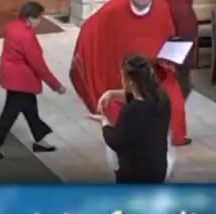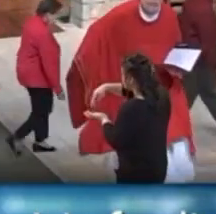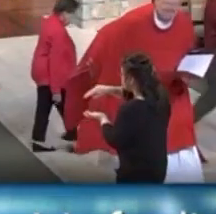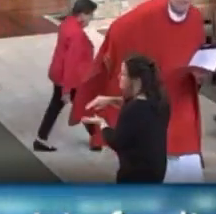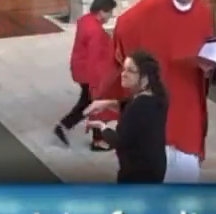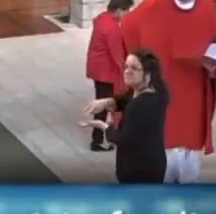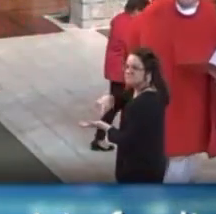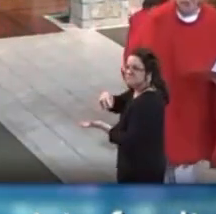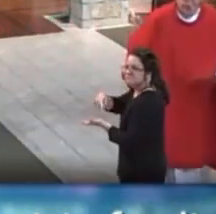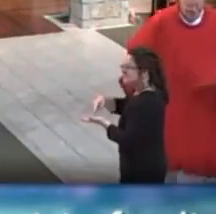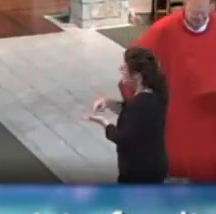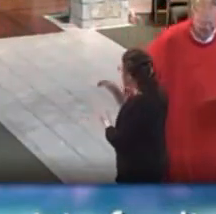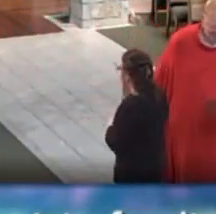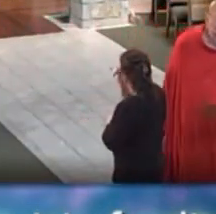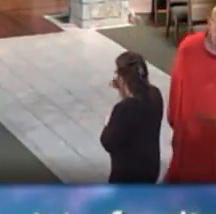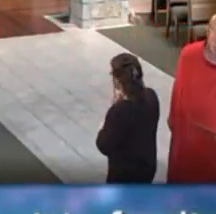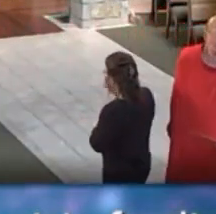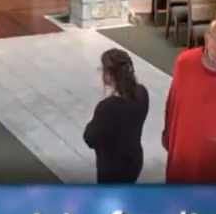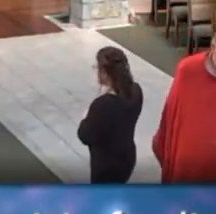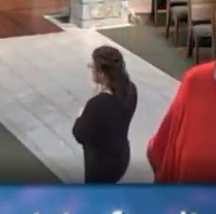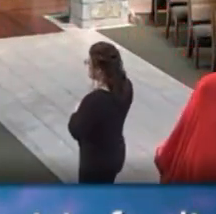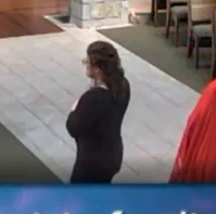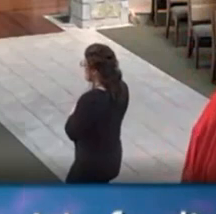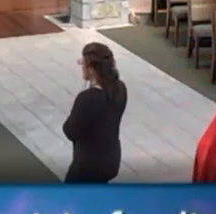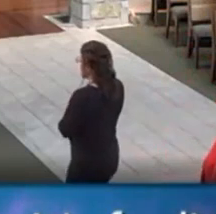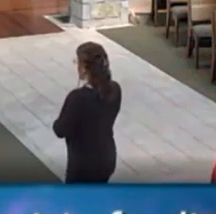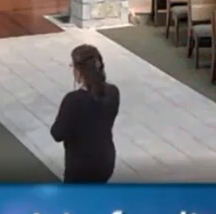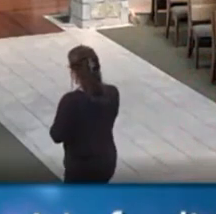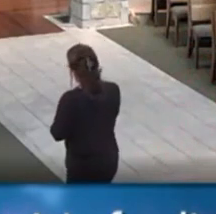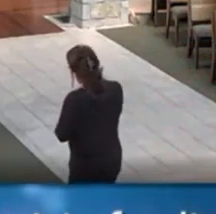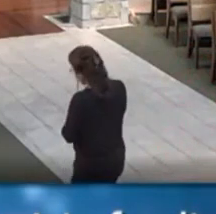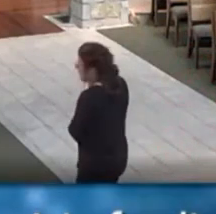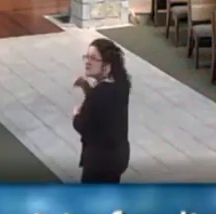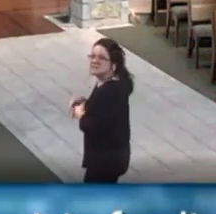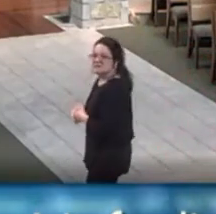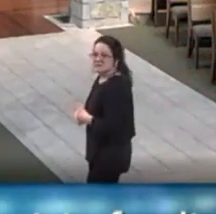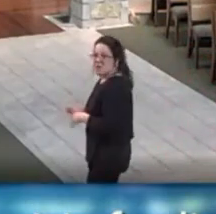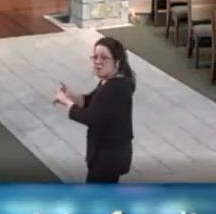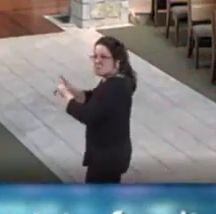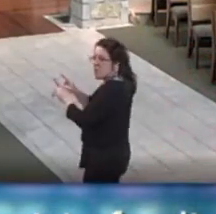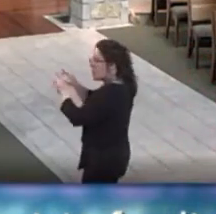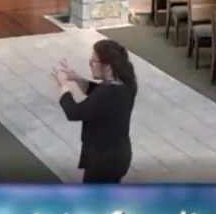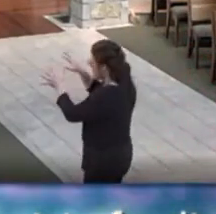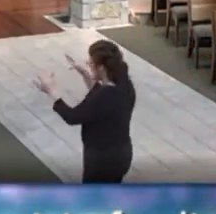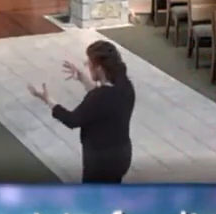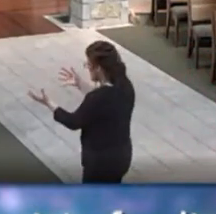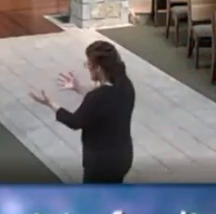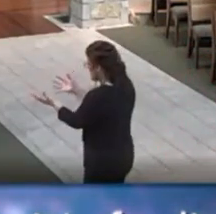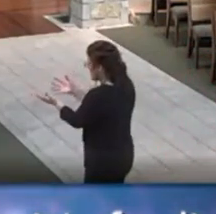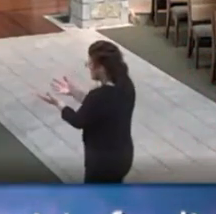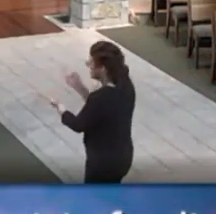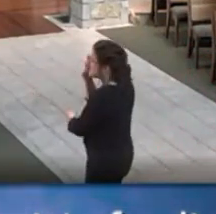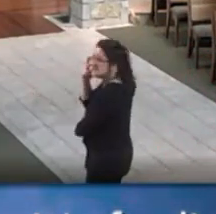the stage, well, the altar stage there, you can see there's a lady who is doing a sign